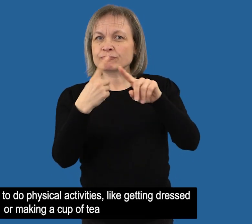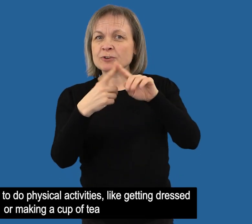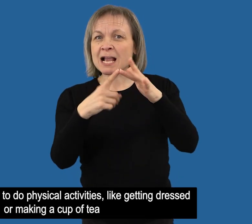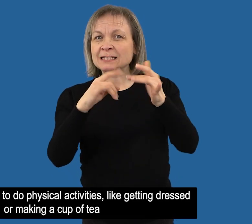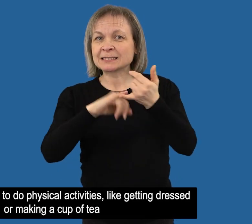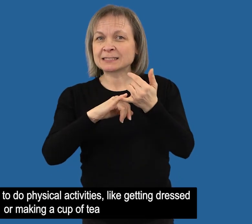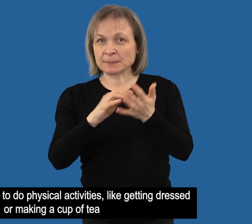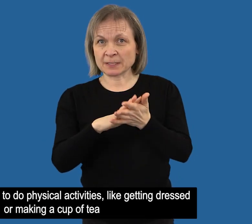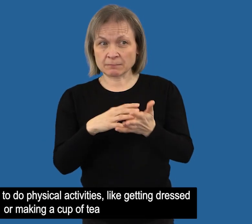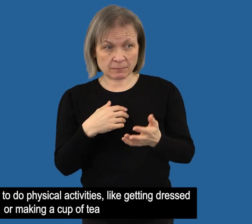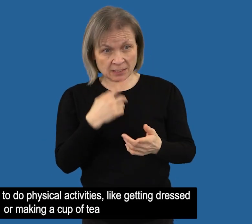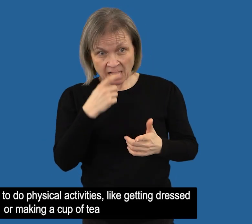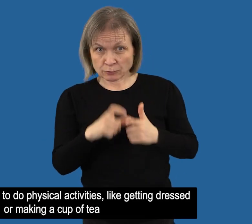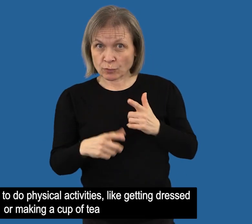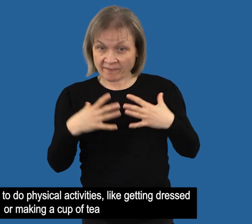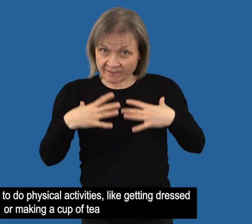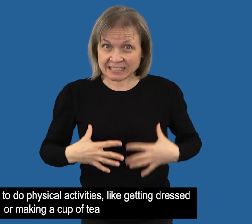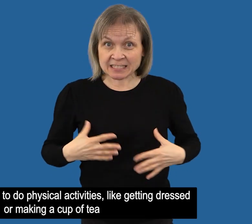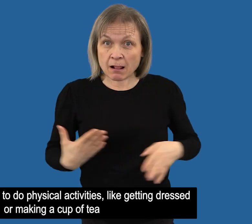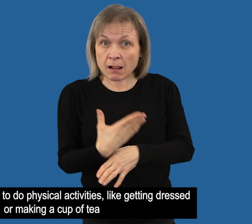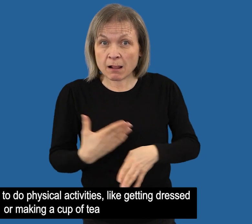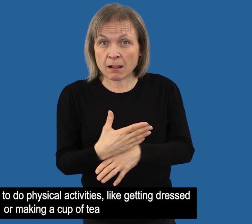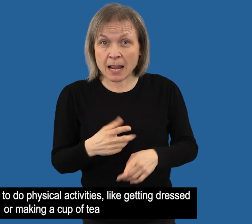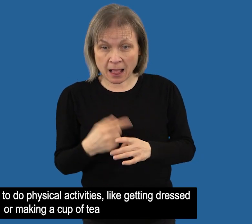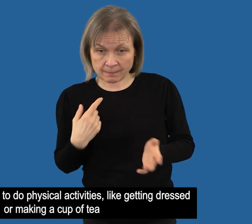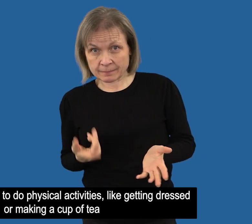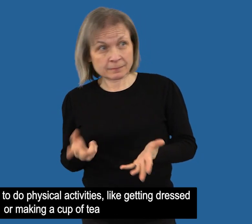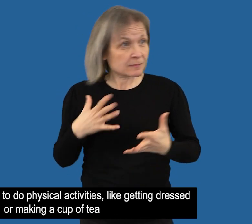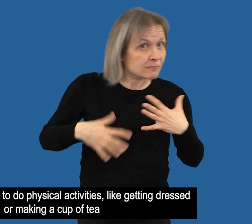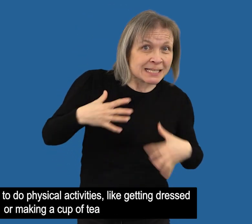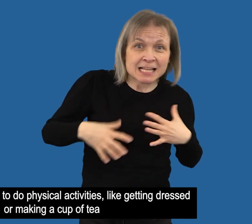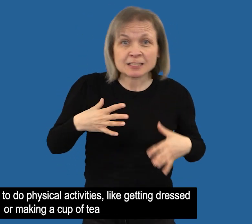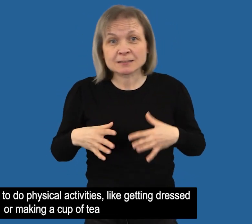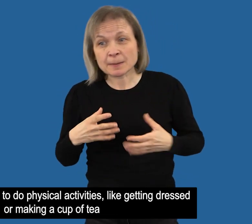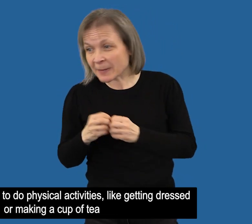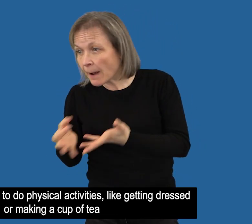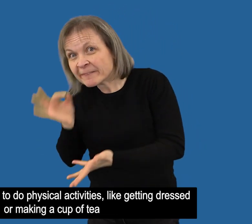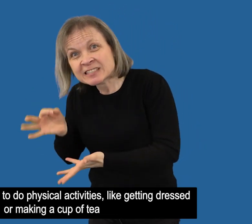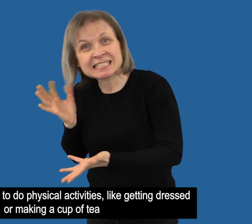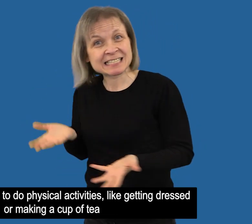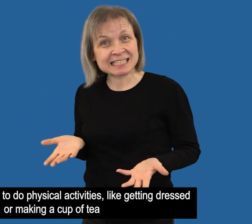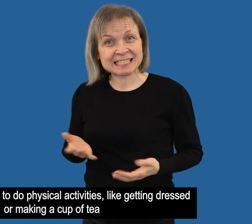Praxis, the ability to do physical activities like getting dressed or making a cup of tea.